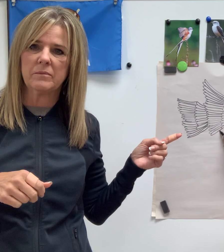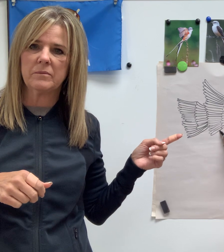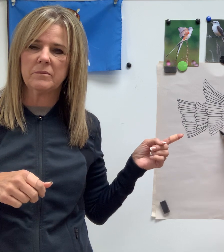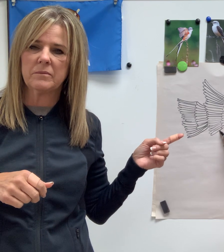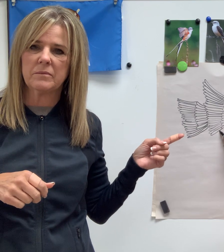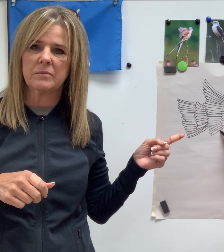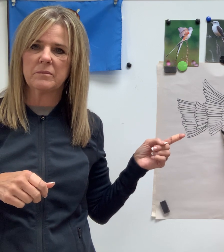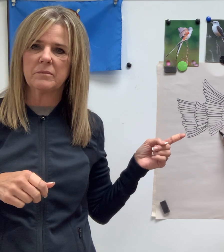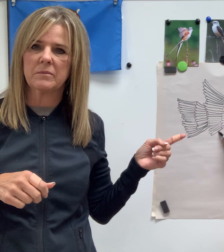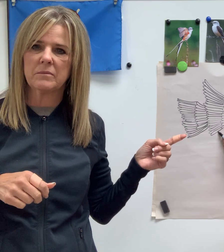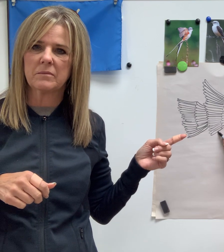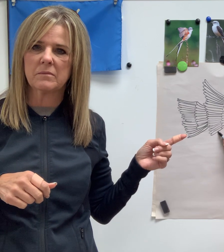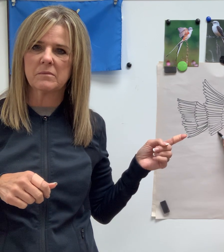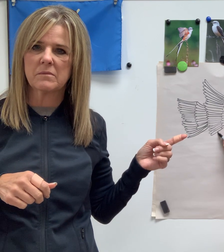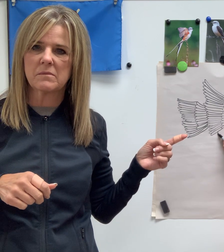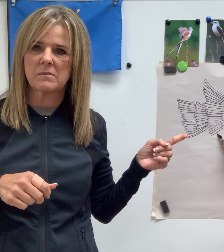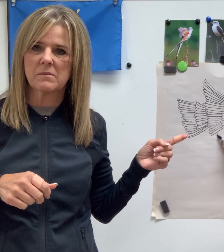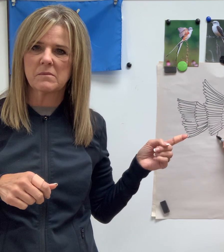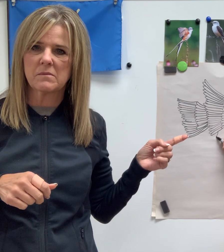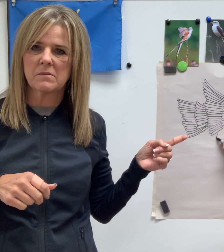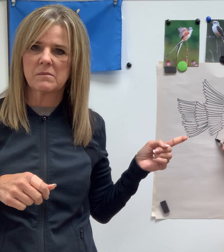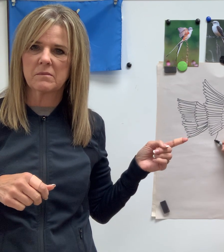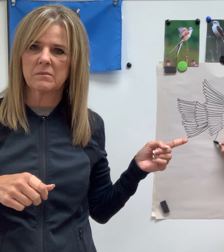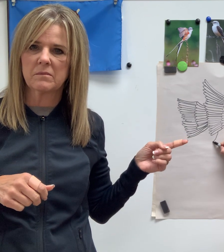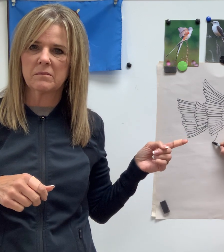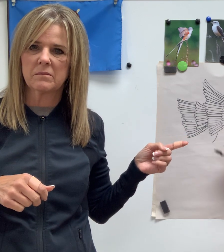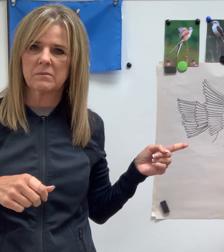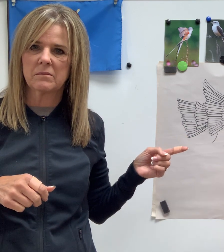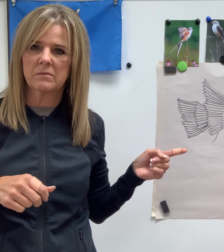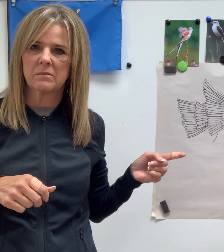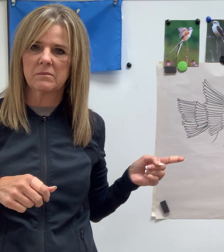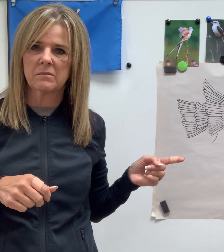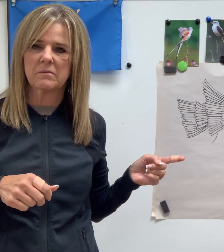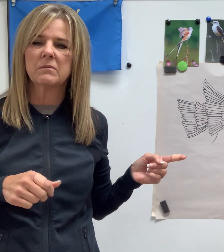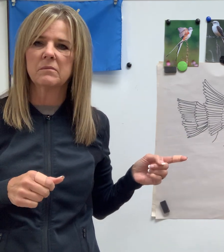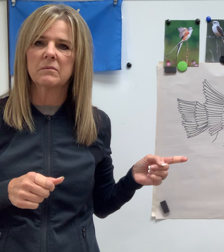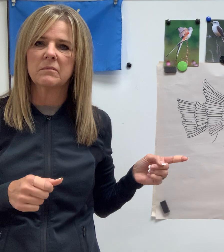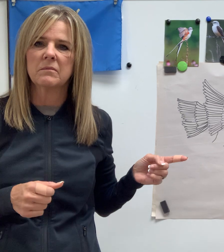gonna start with a curve line that kind of comes down,